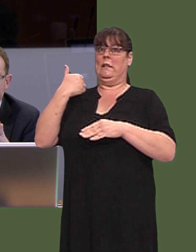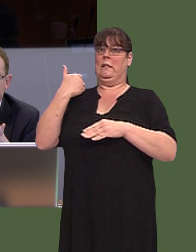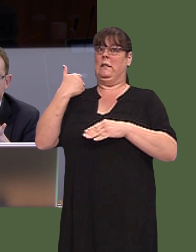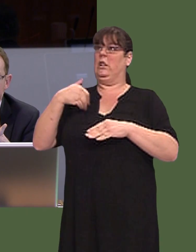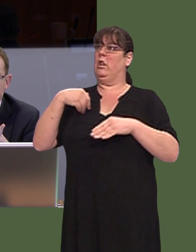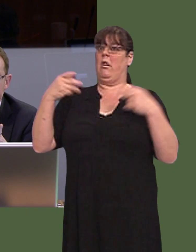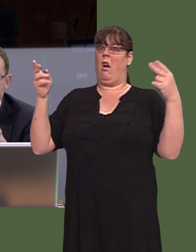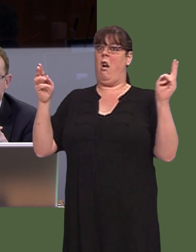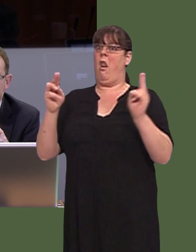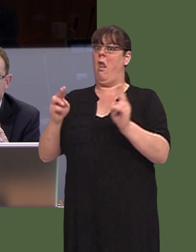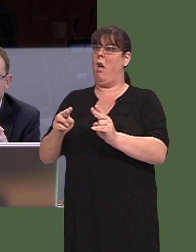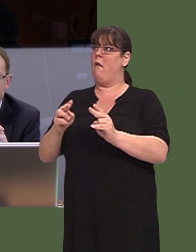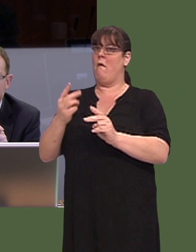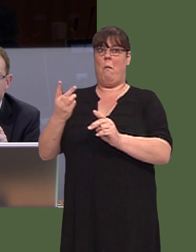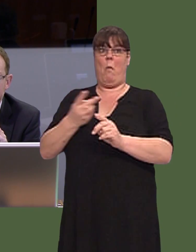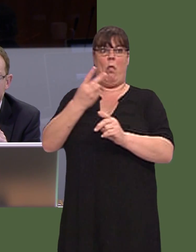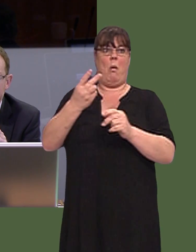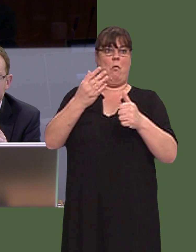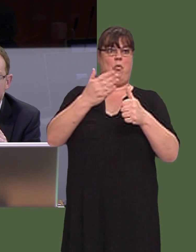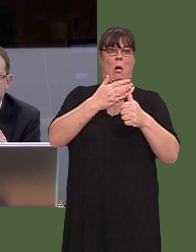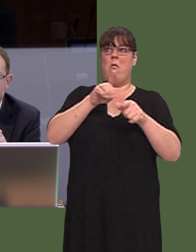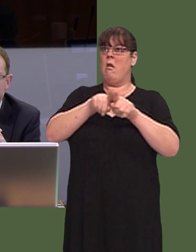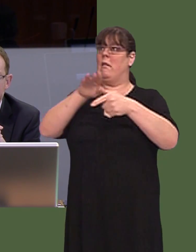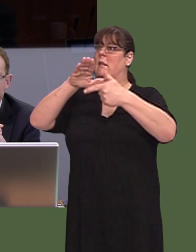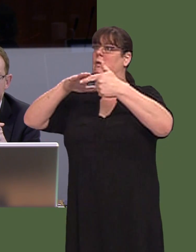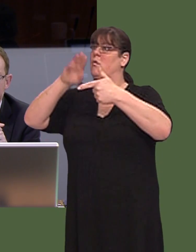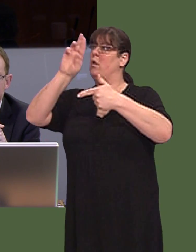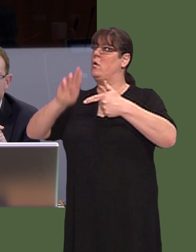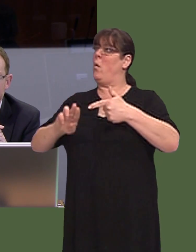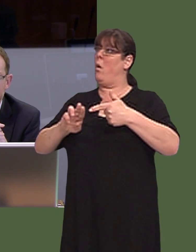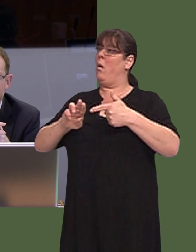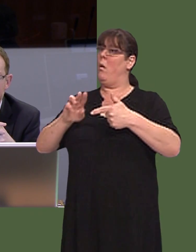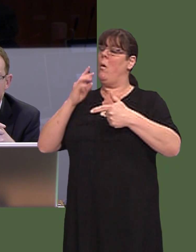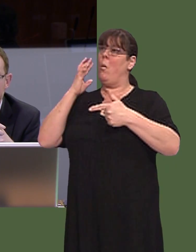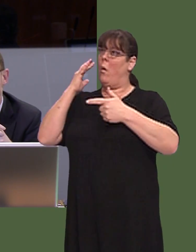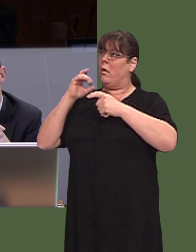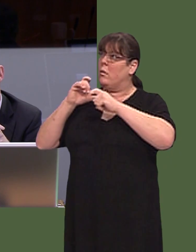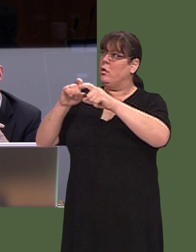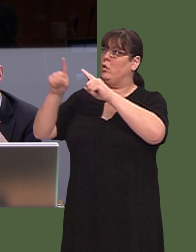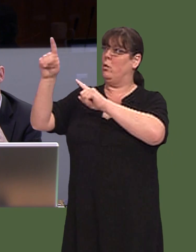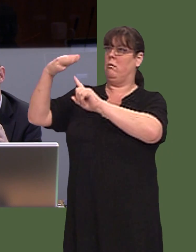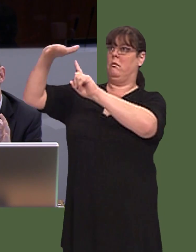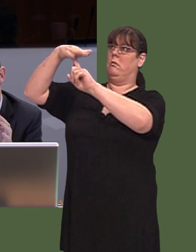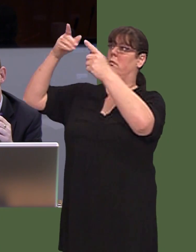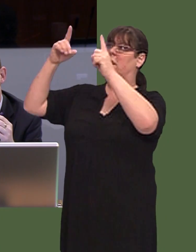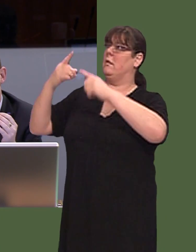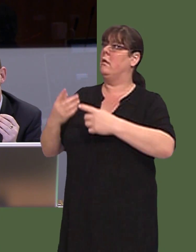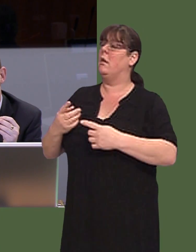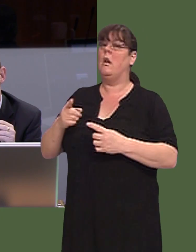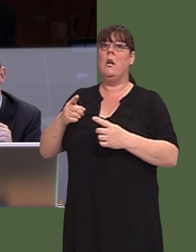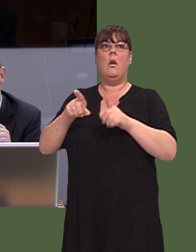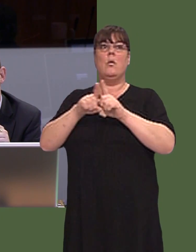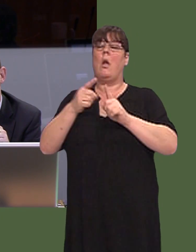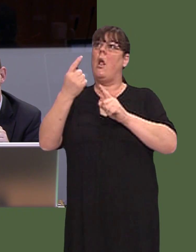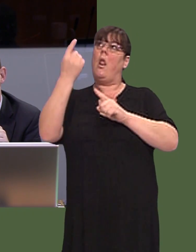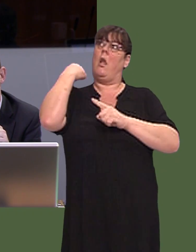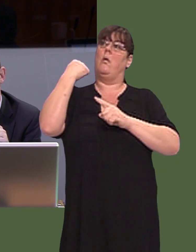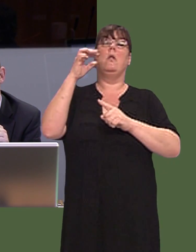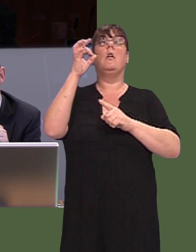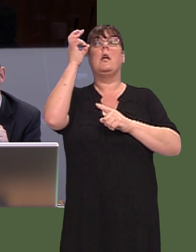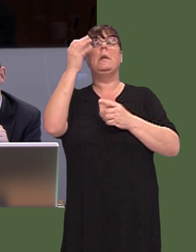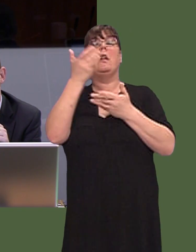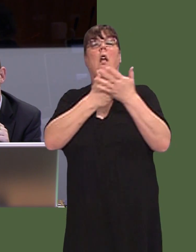providers are available to patients as quickly as possible in order for operations to carry out. Cwestiwn yn nawr gan arweinwyr